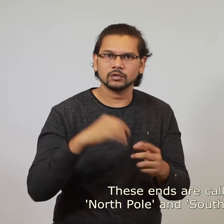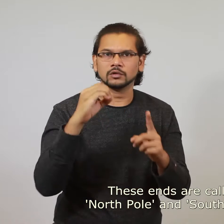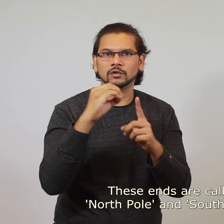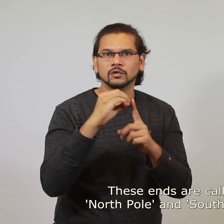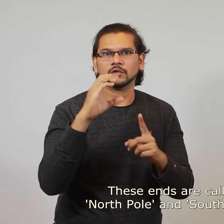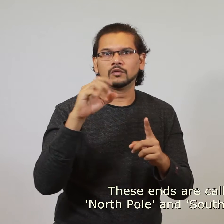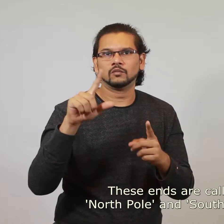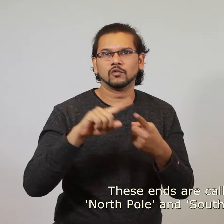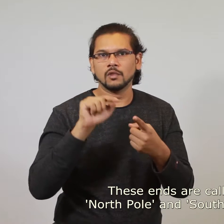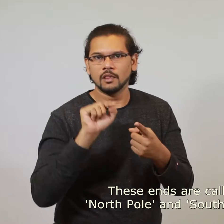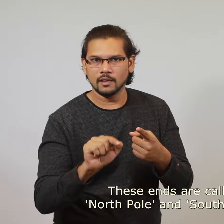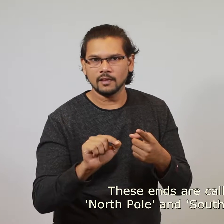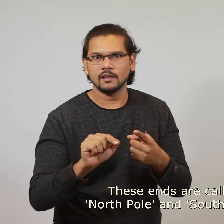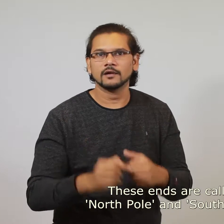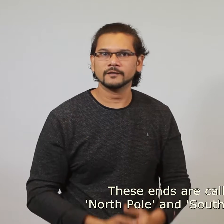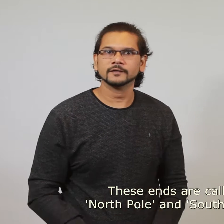North Pole and South Pole.